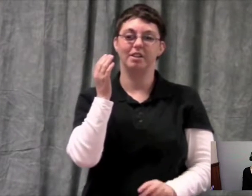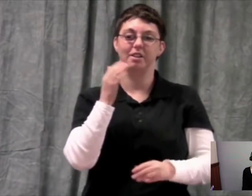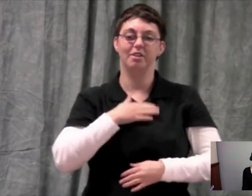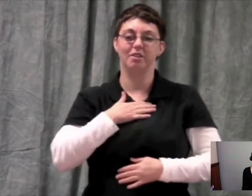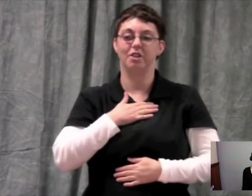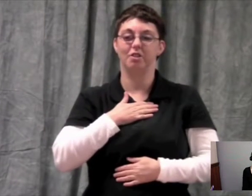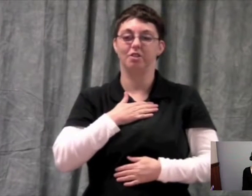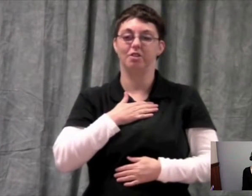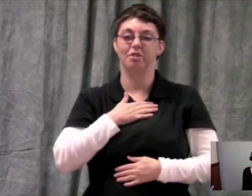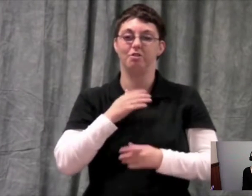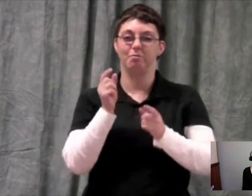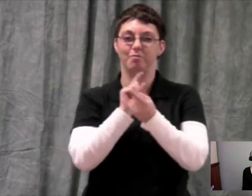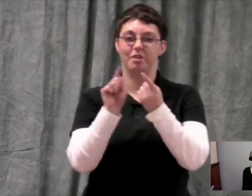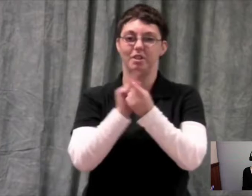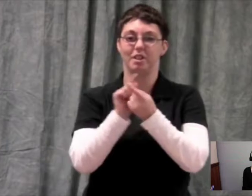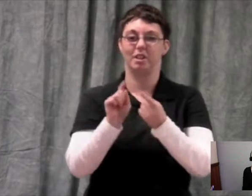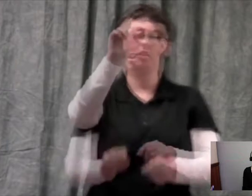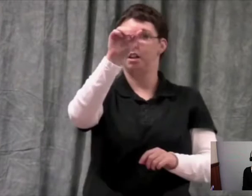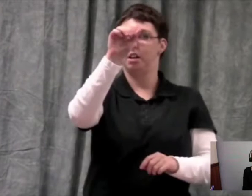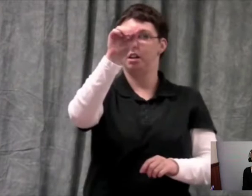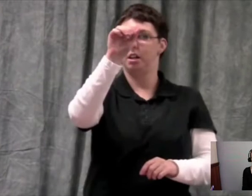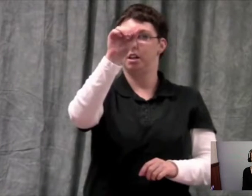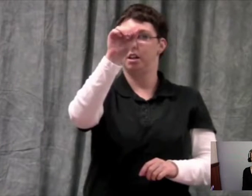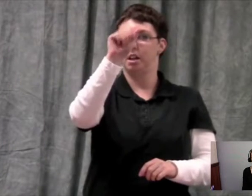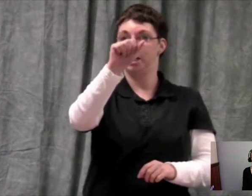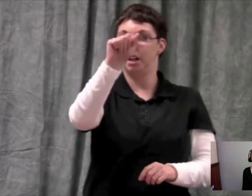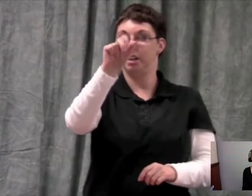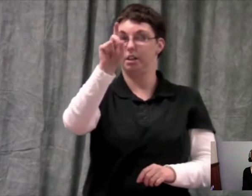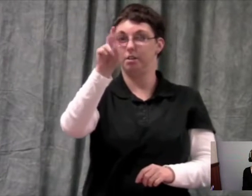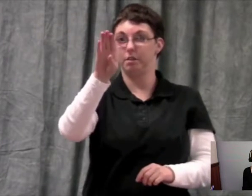as we kind of assume that we always really like meeting new people.